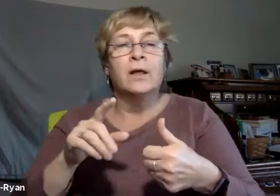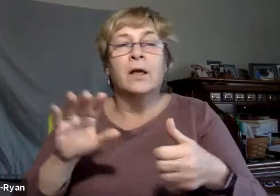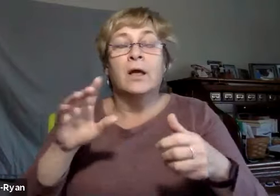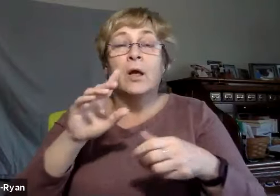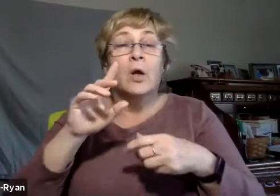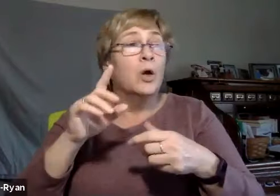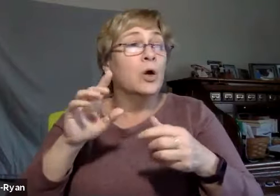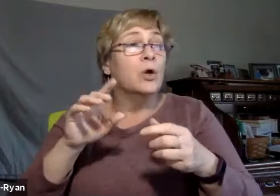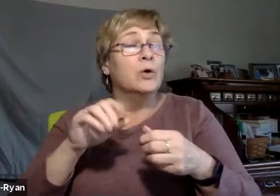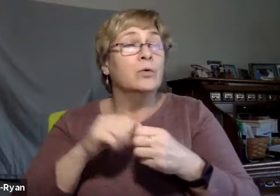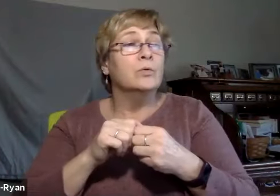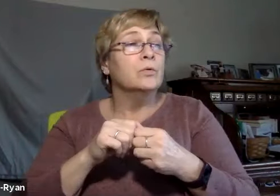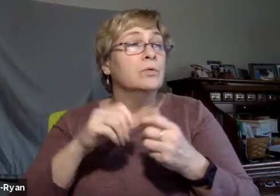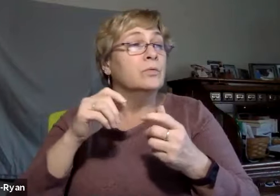person is, how they see their self-identity.